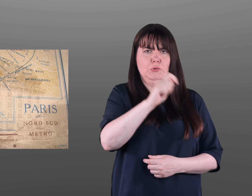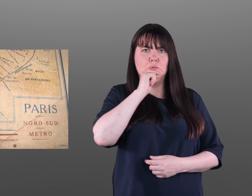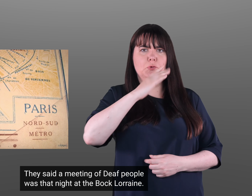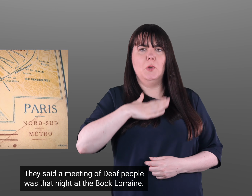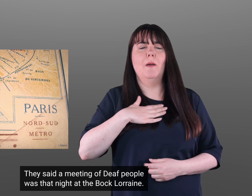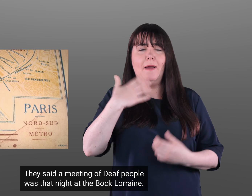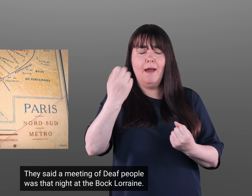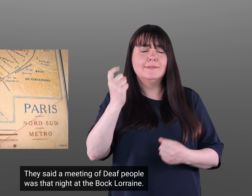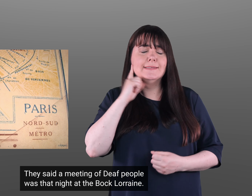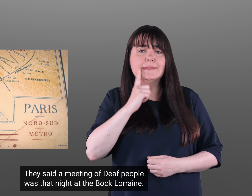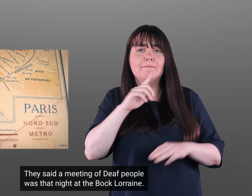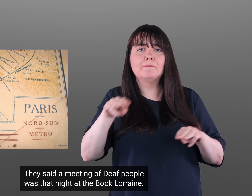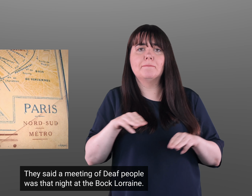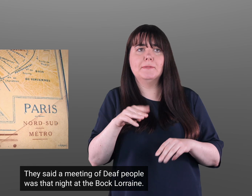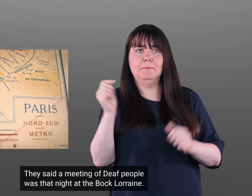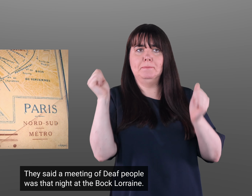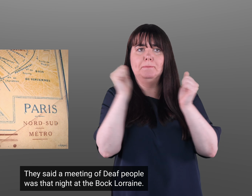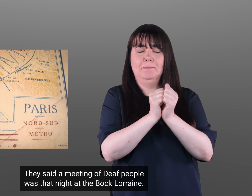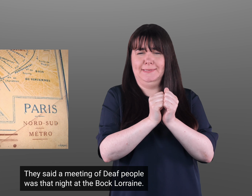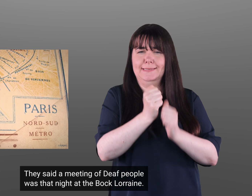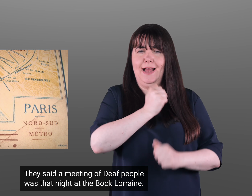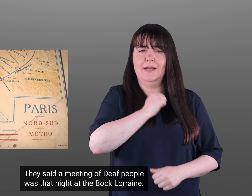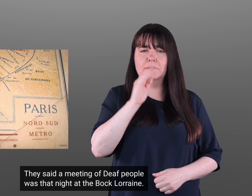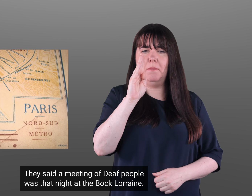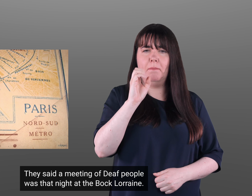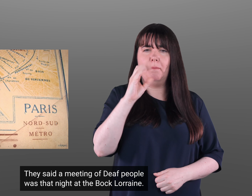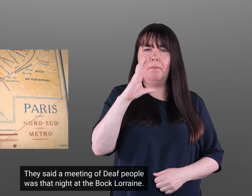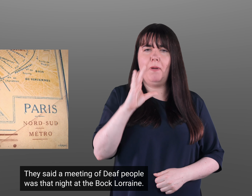said a meeting of deaf people was that night at the Boc Lorraine.